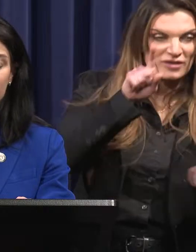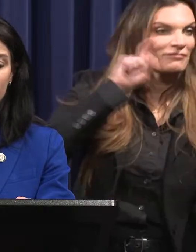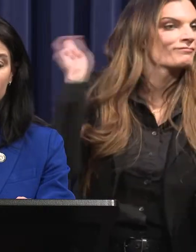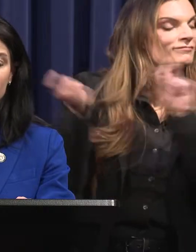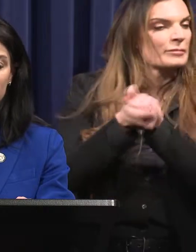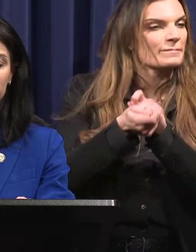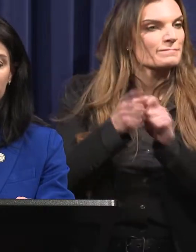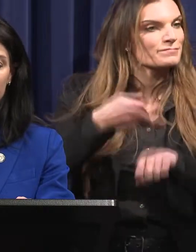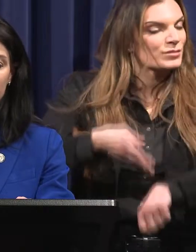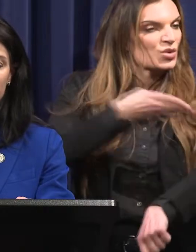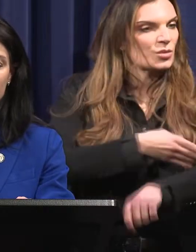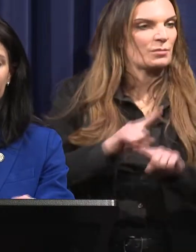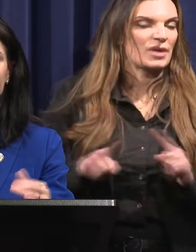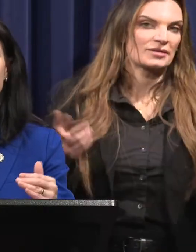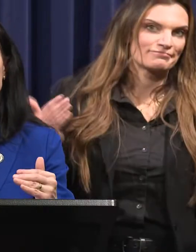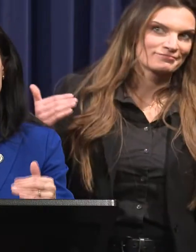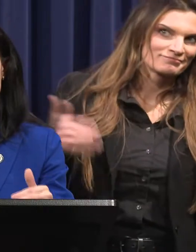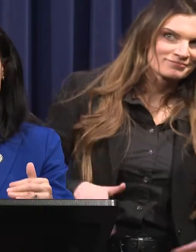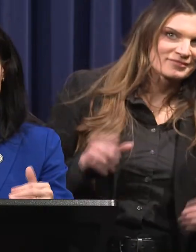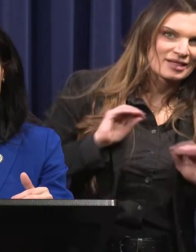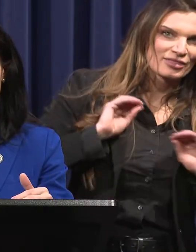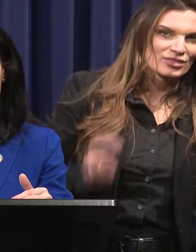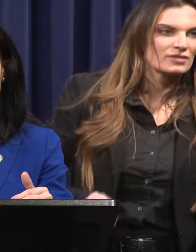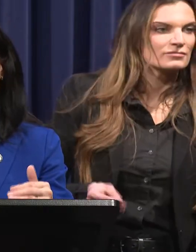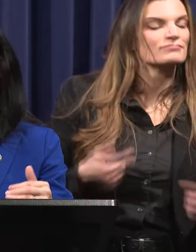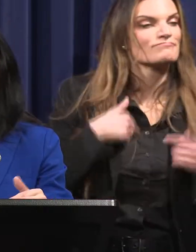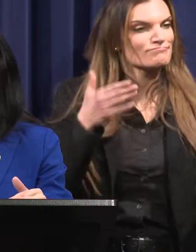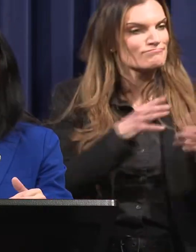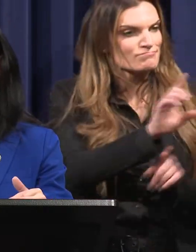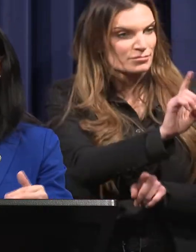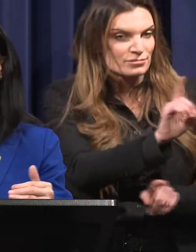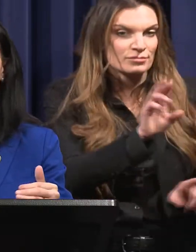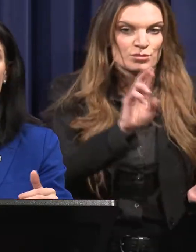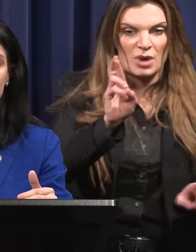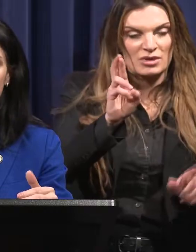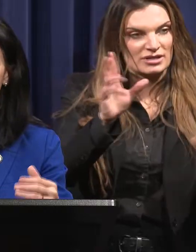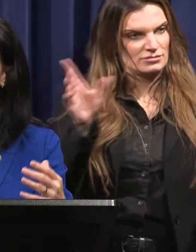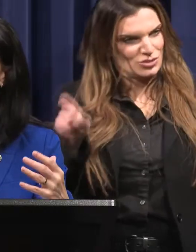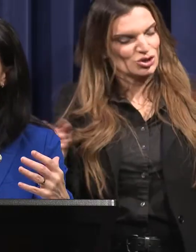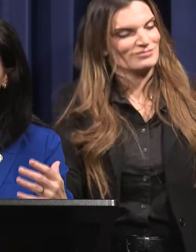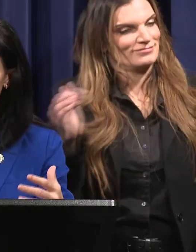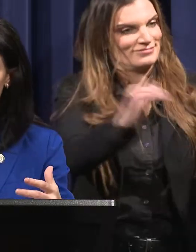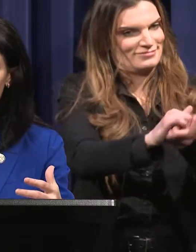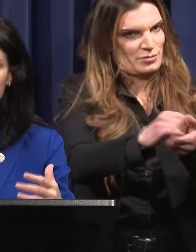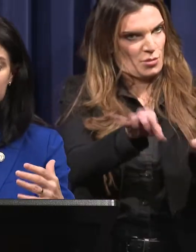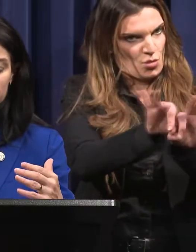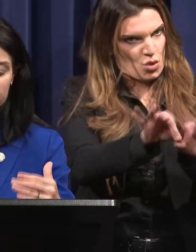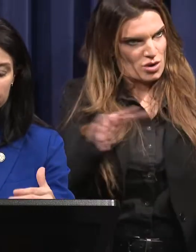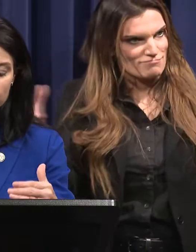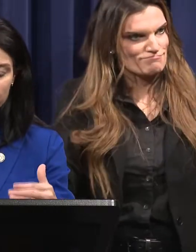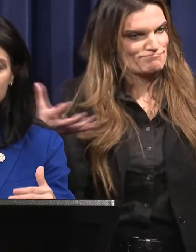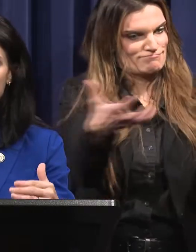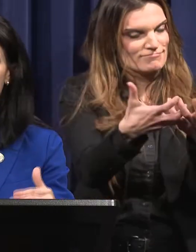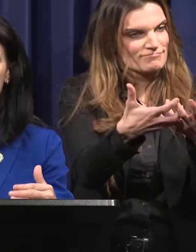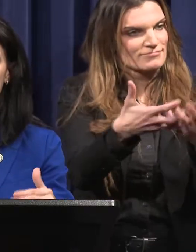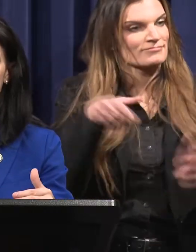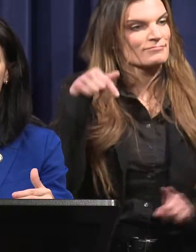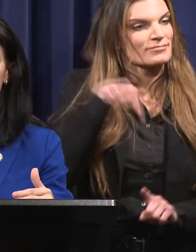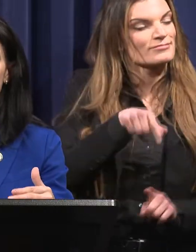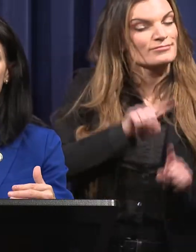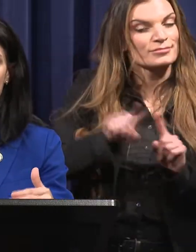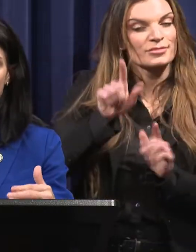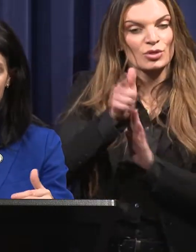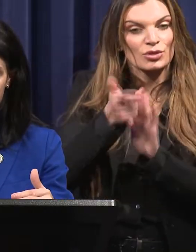would really encourage not just the Democrats, but the Republicans to work with them, to work together. These bills ought to